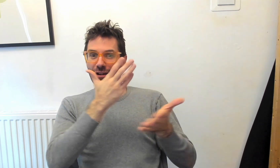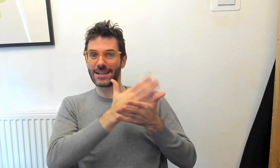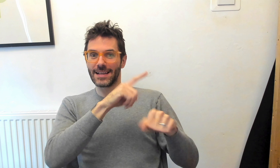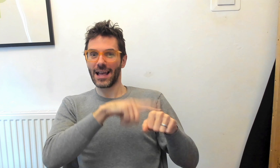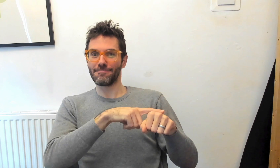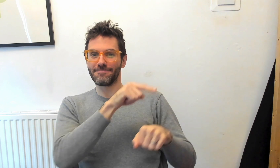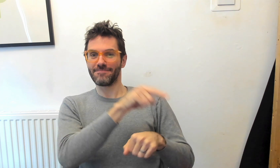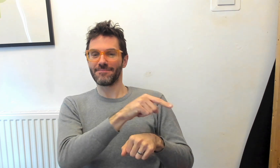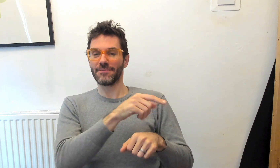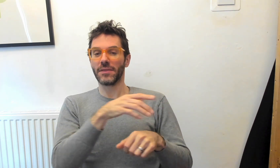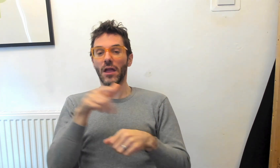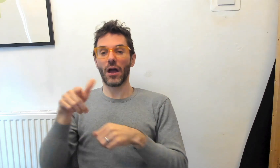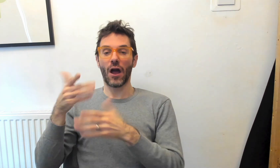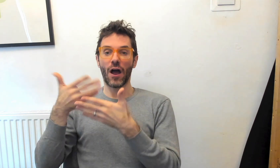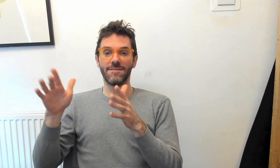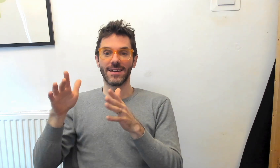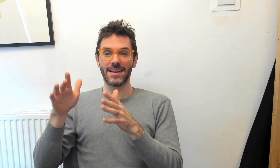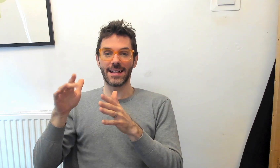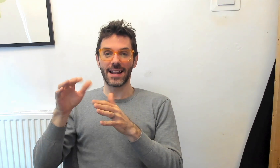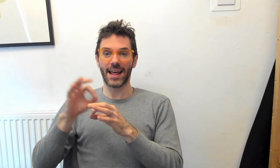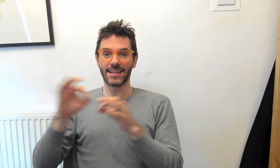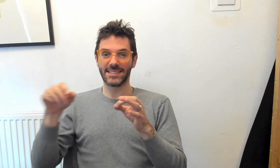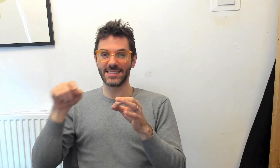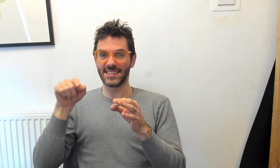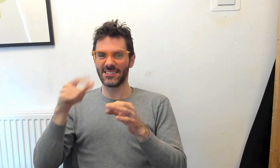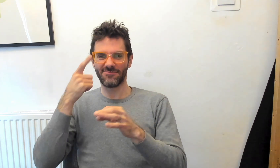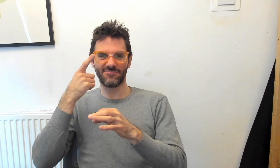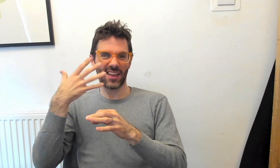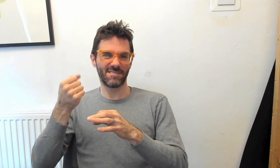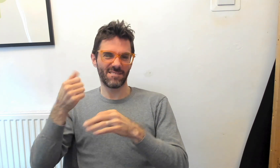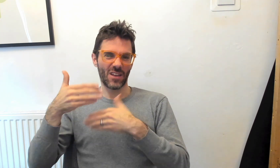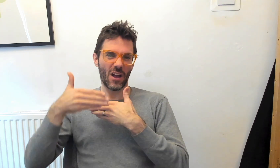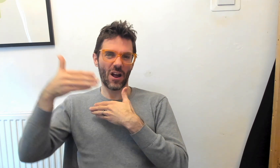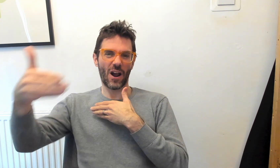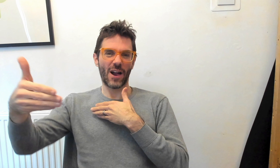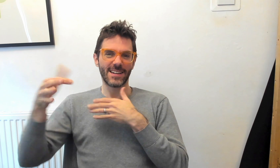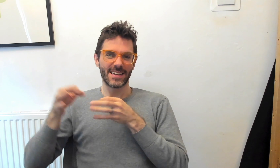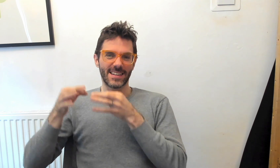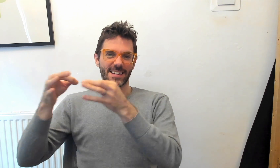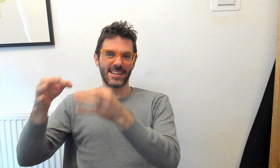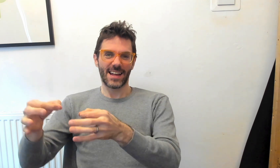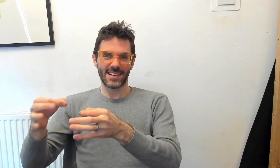So you could view the signs in real time. Offline would have longer latency,